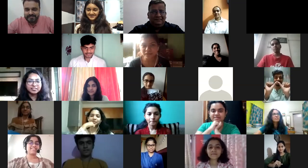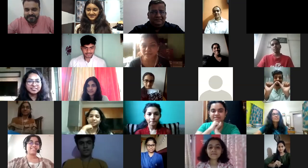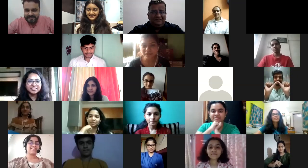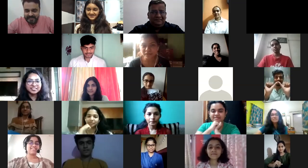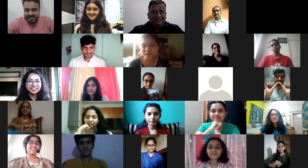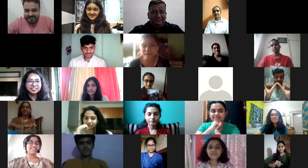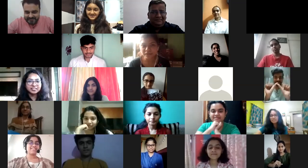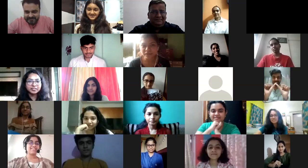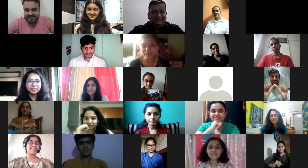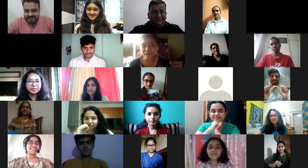Yes.